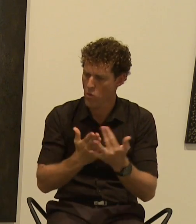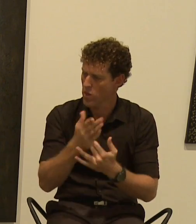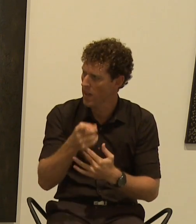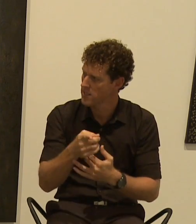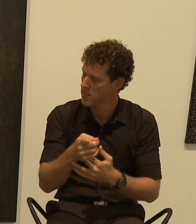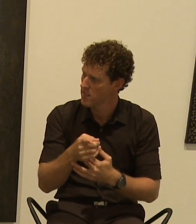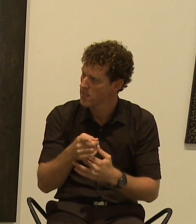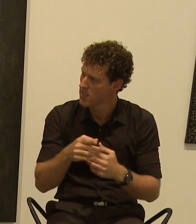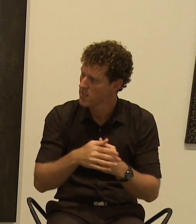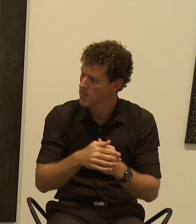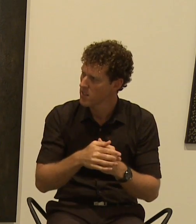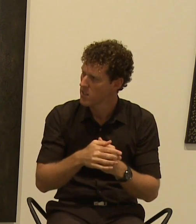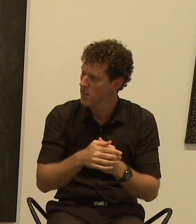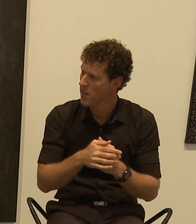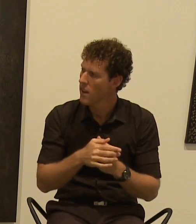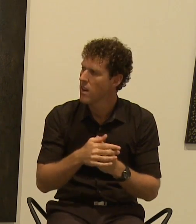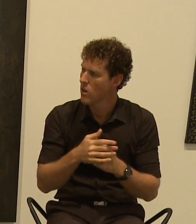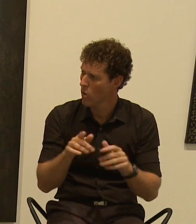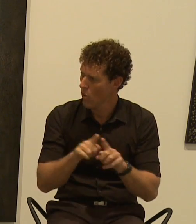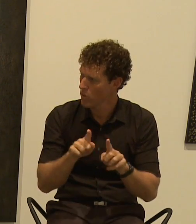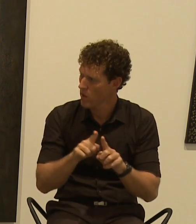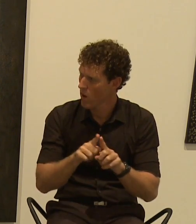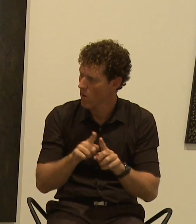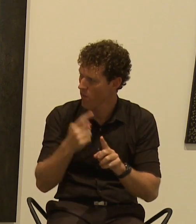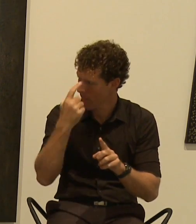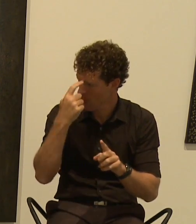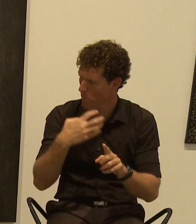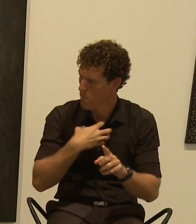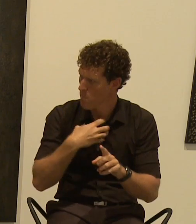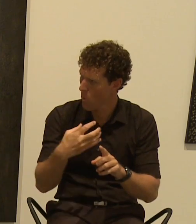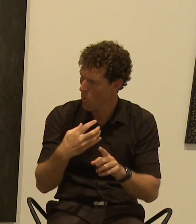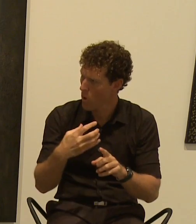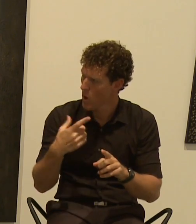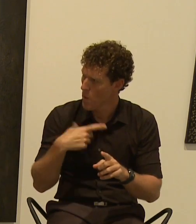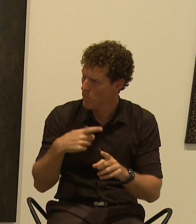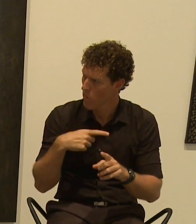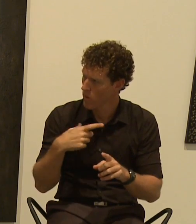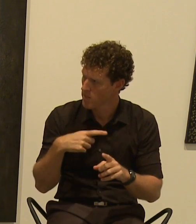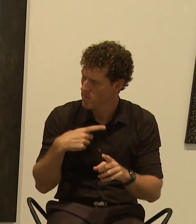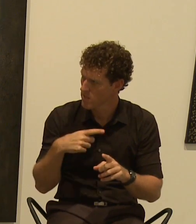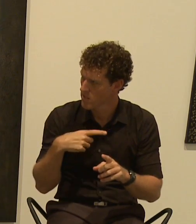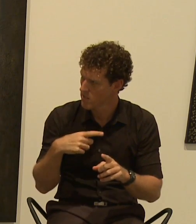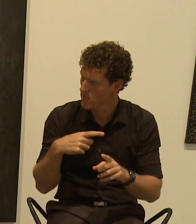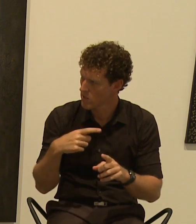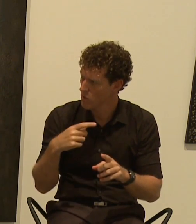at the stars, and so it's about that those two